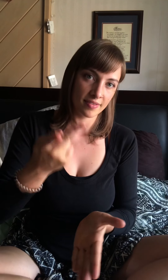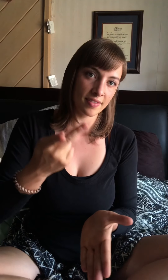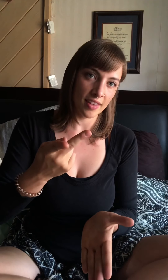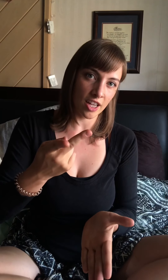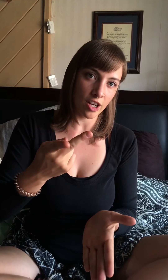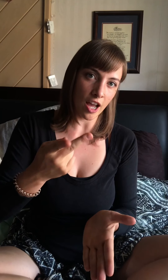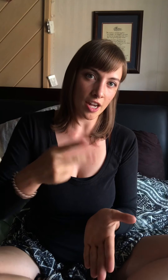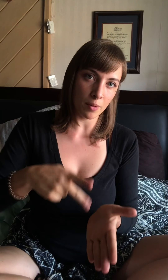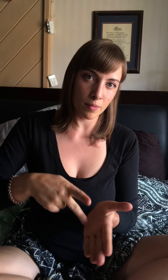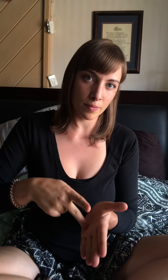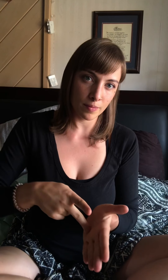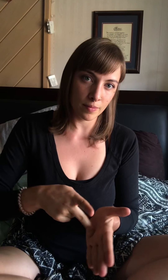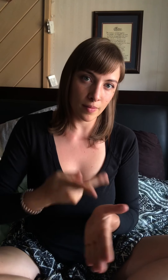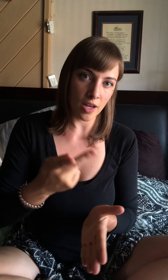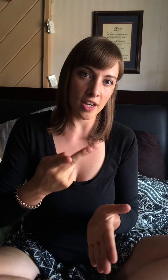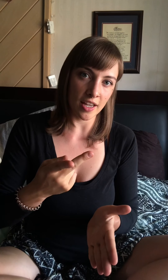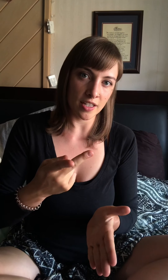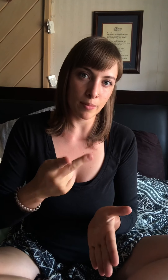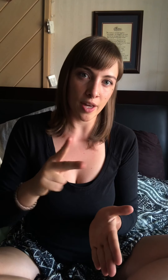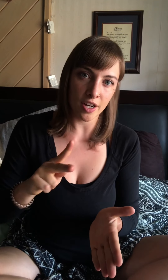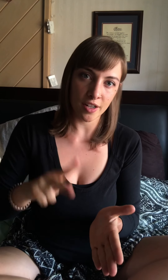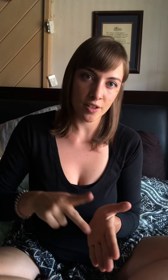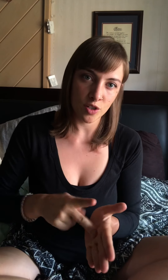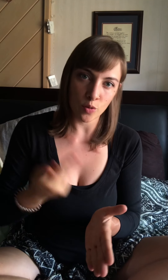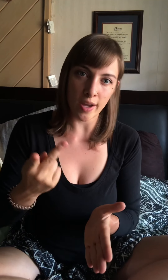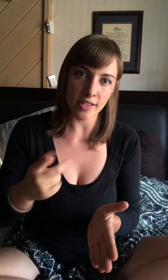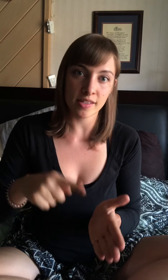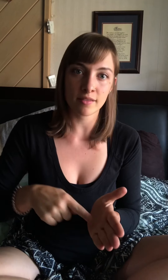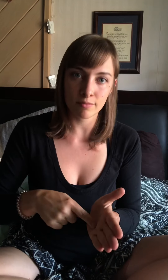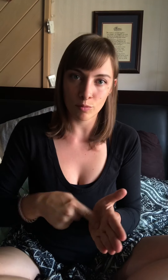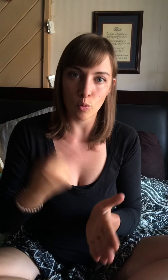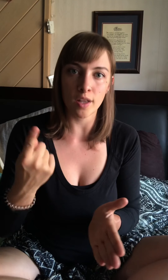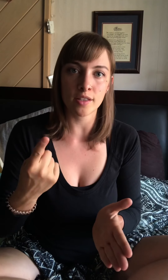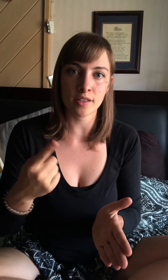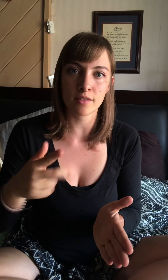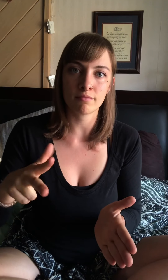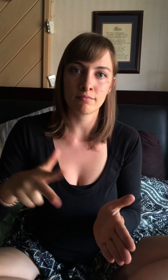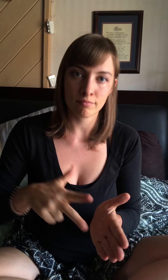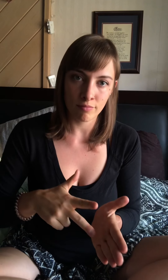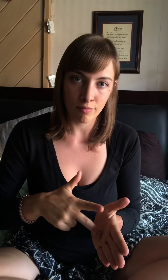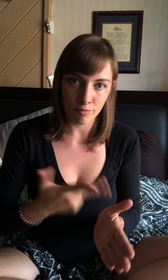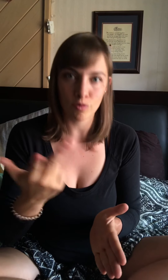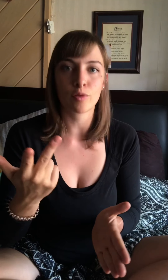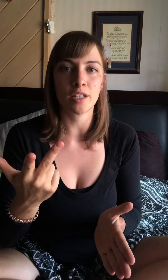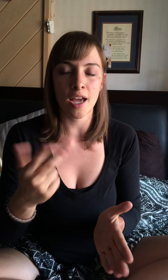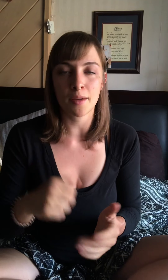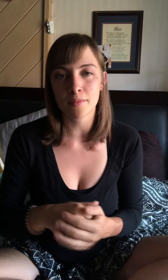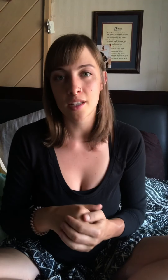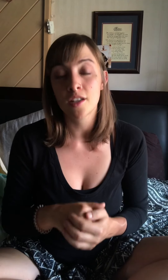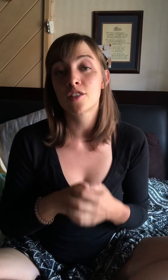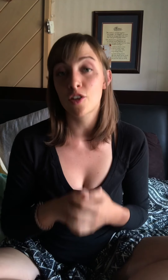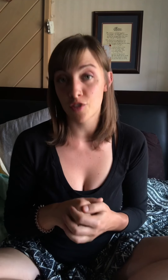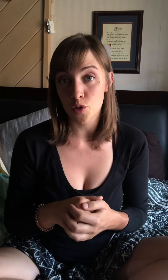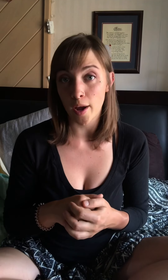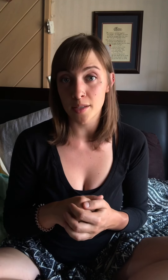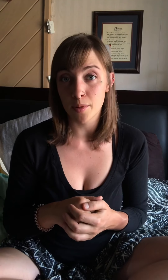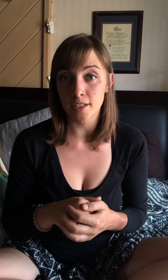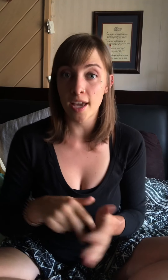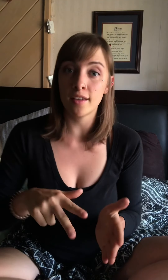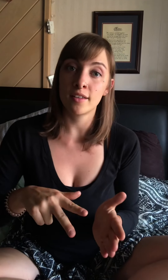like you're cutting into butter twice, once, 3 times. So for twice per day, you